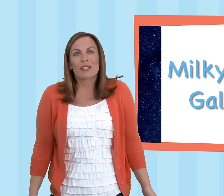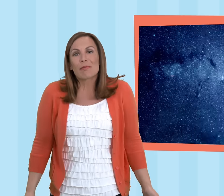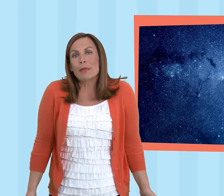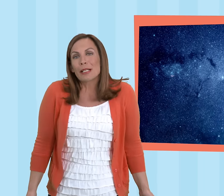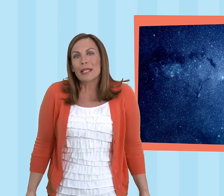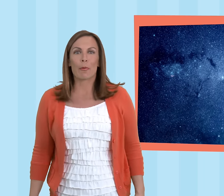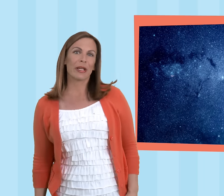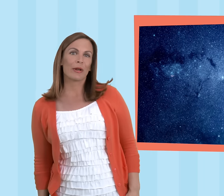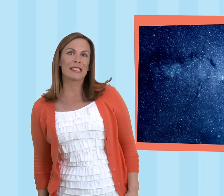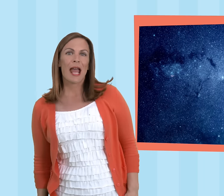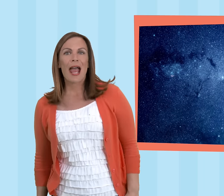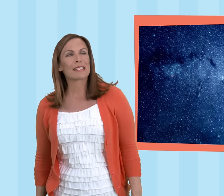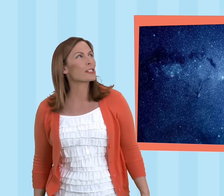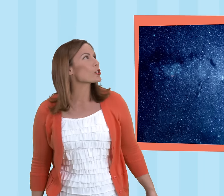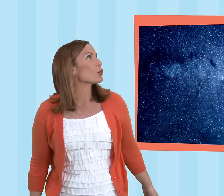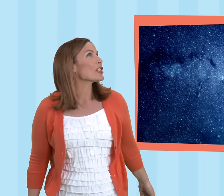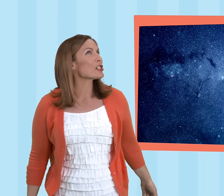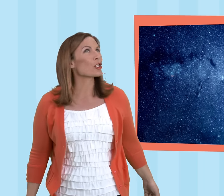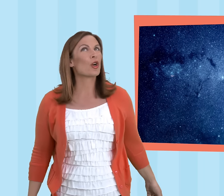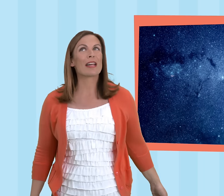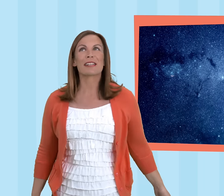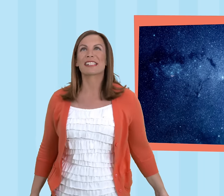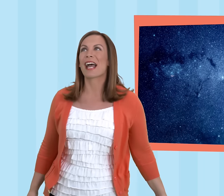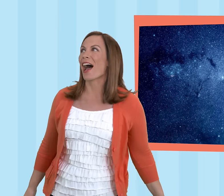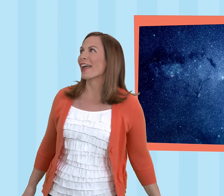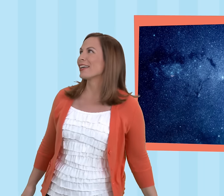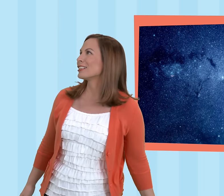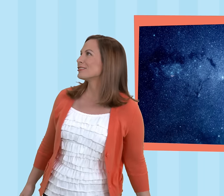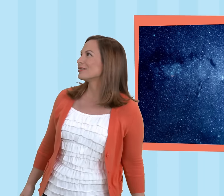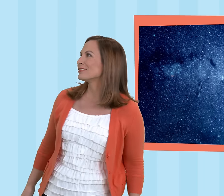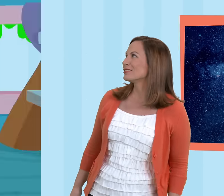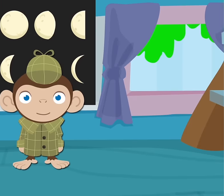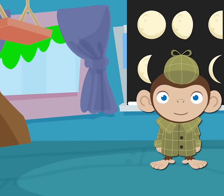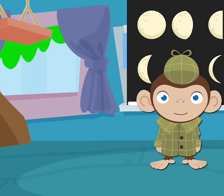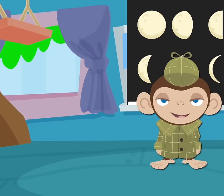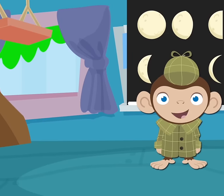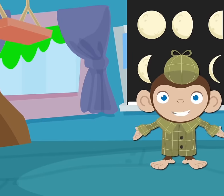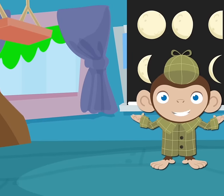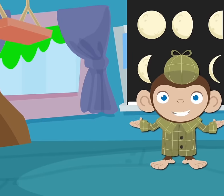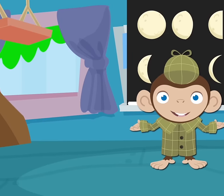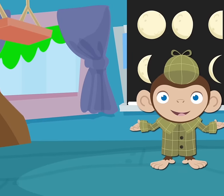its milky appearance as it stretches across the sky. But how's this going to help us